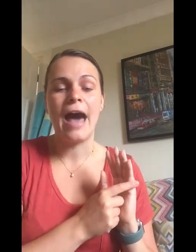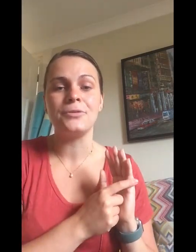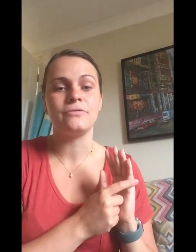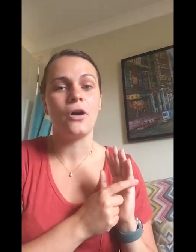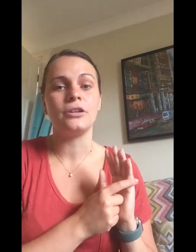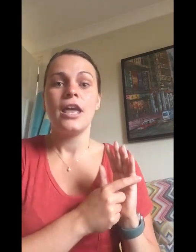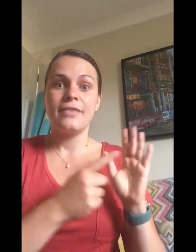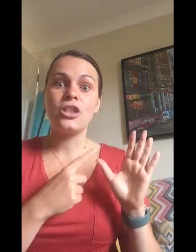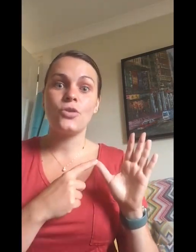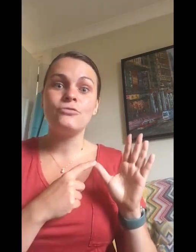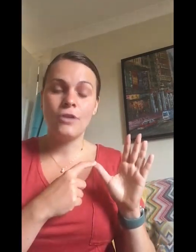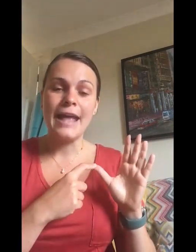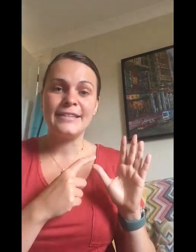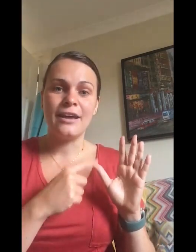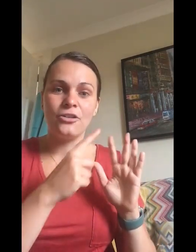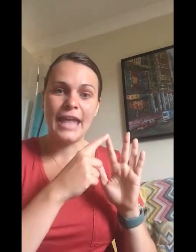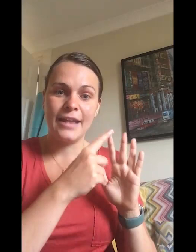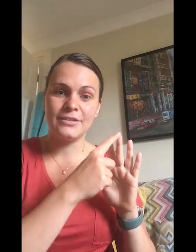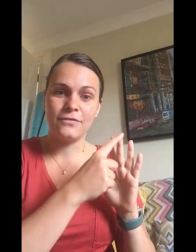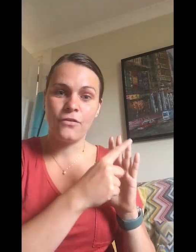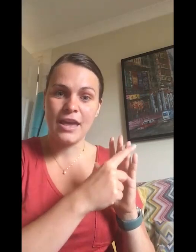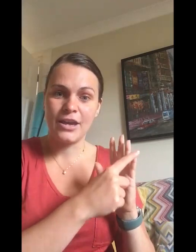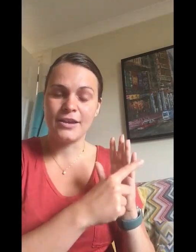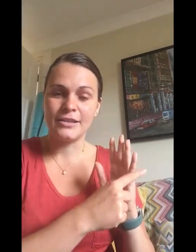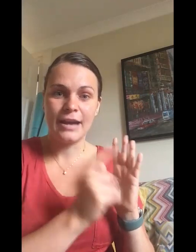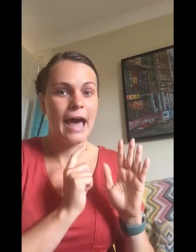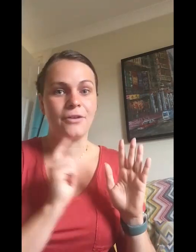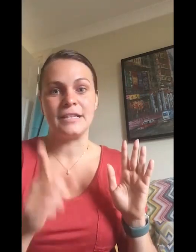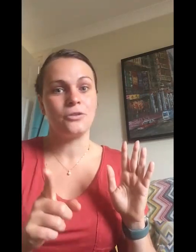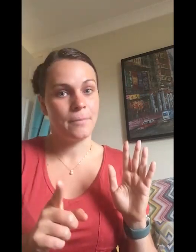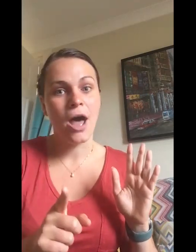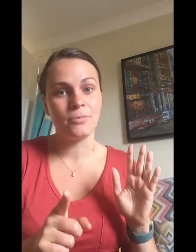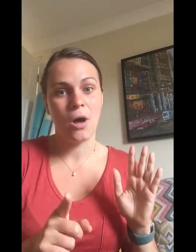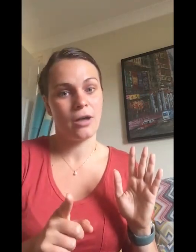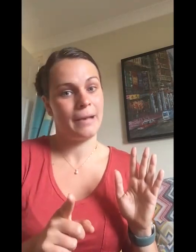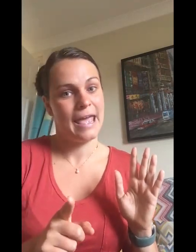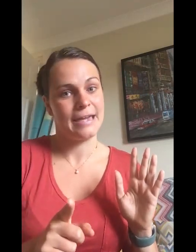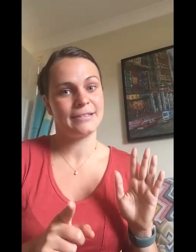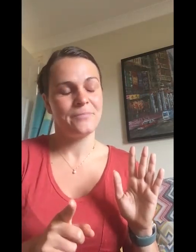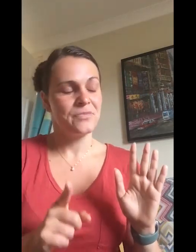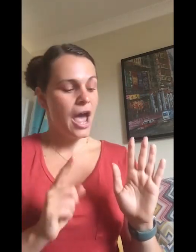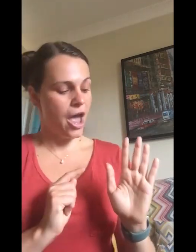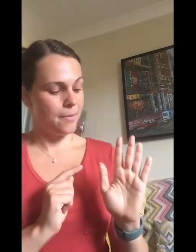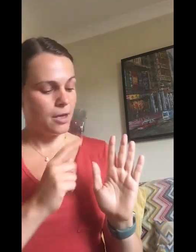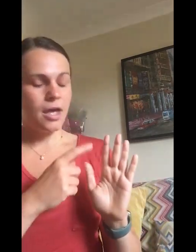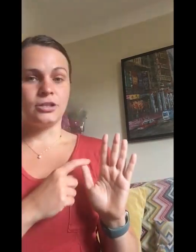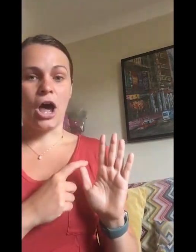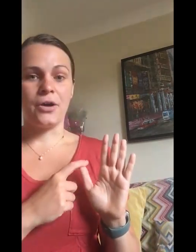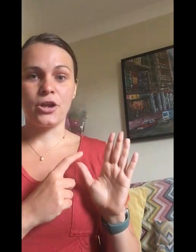vowels are on, then you can write it on the ends of your fingers, okay? Obviously not in a permanent marker, please. So